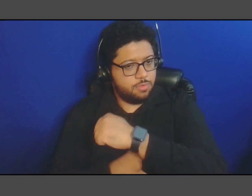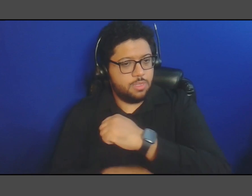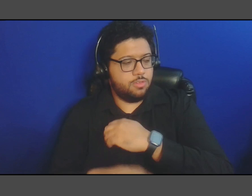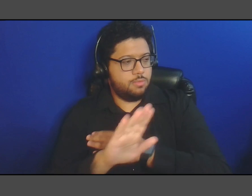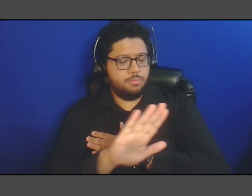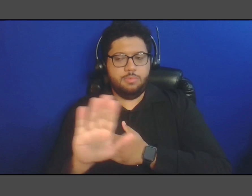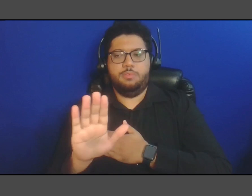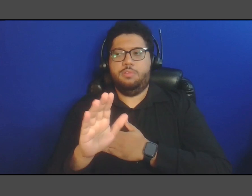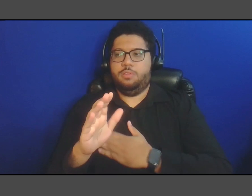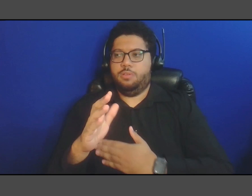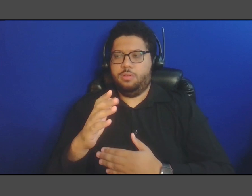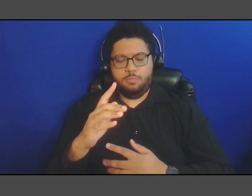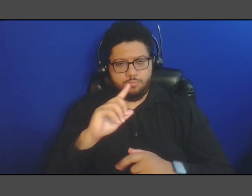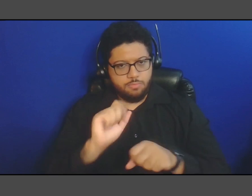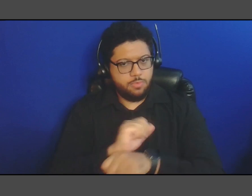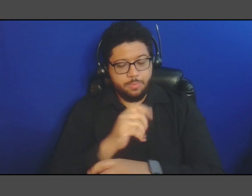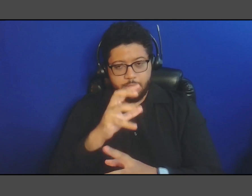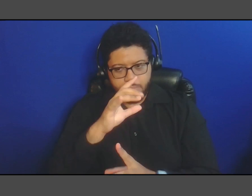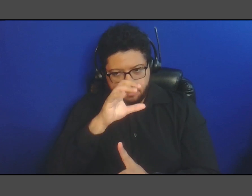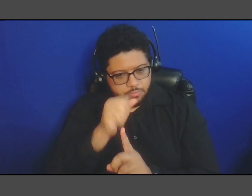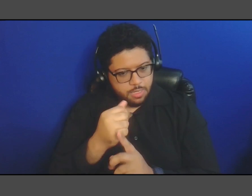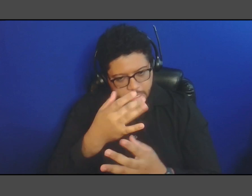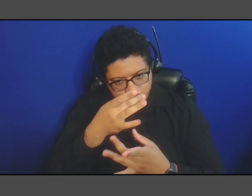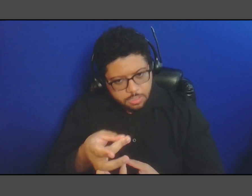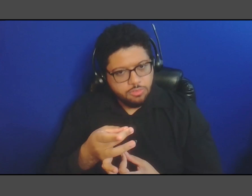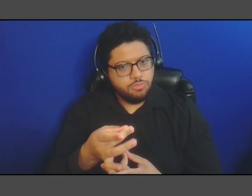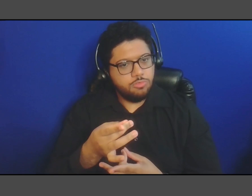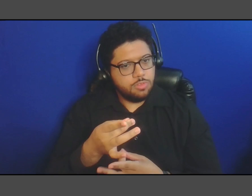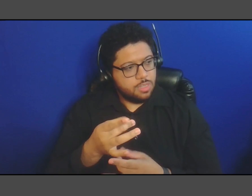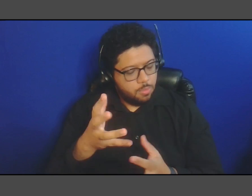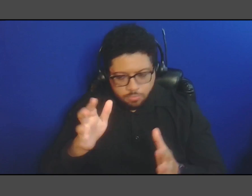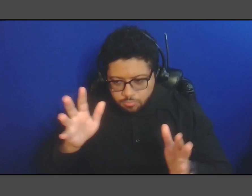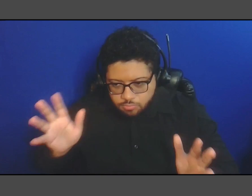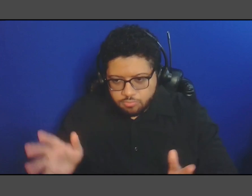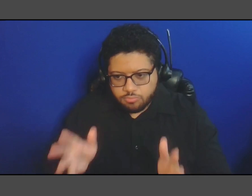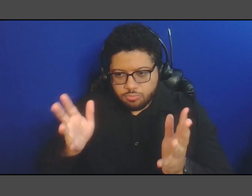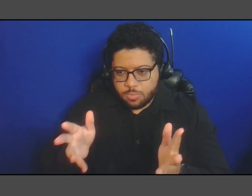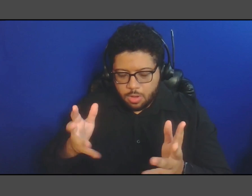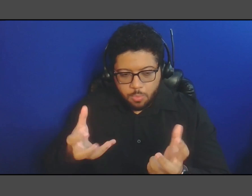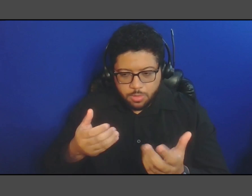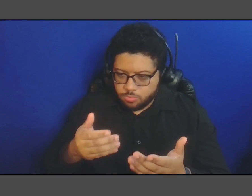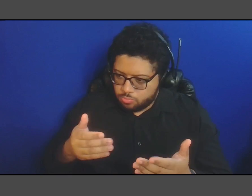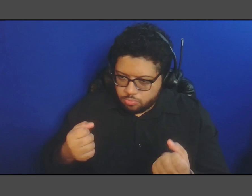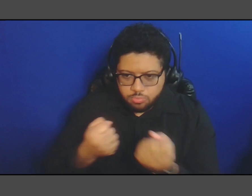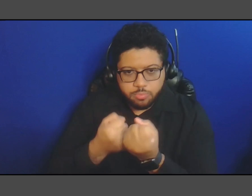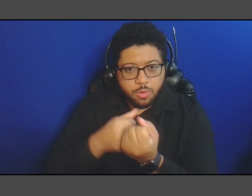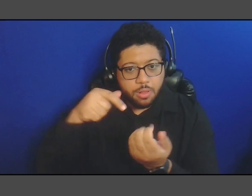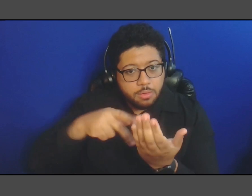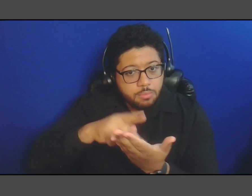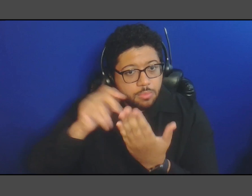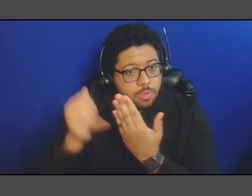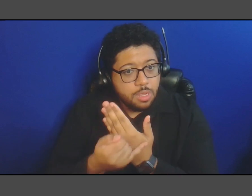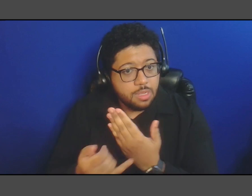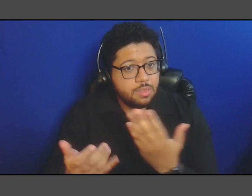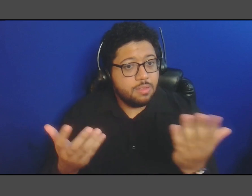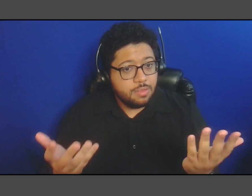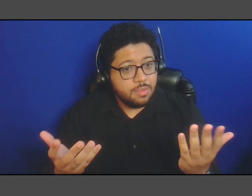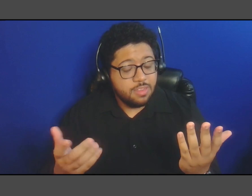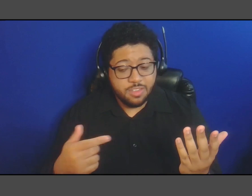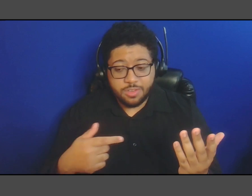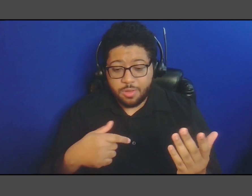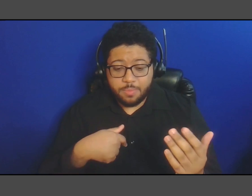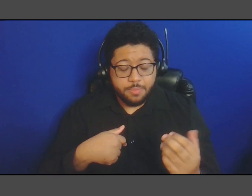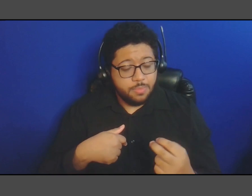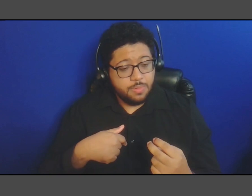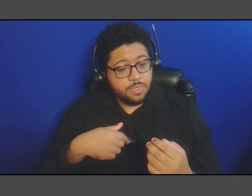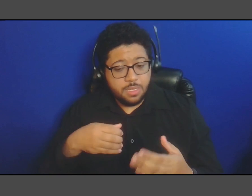interest in moving this project forward. And I haven't had a chance to chat with you about this, but